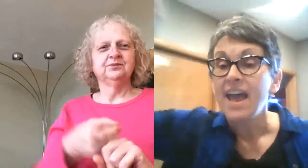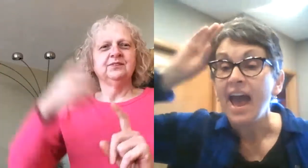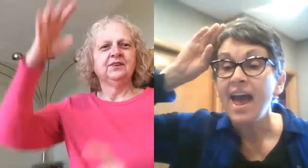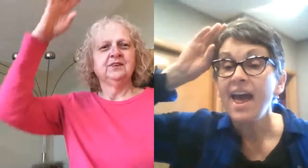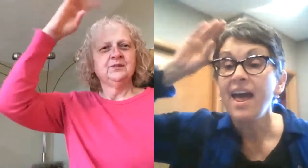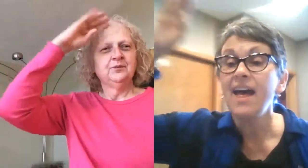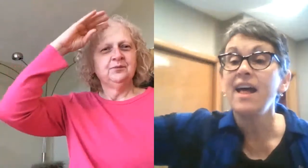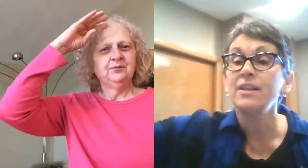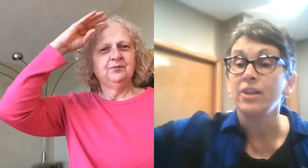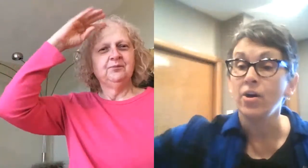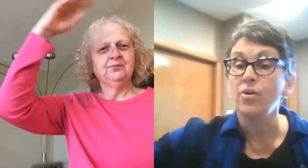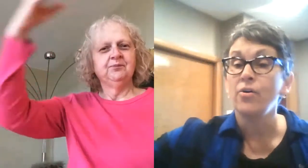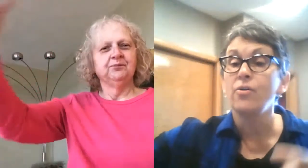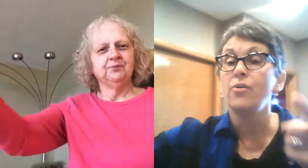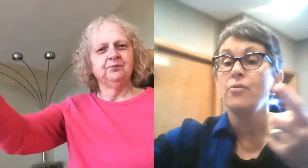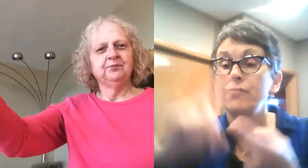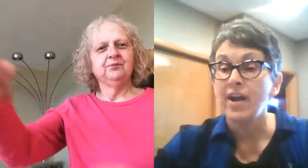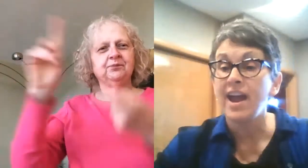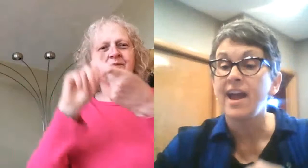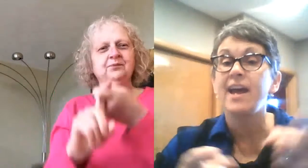friends. Hello,